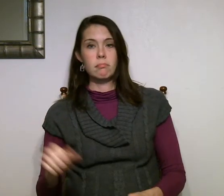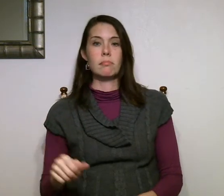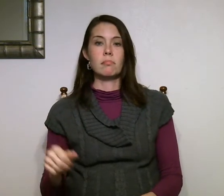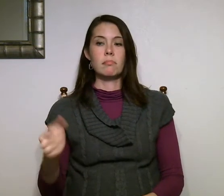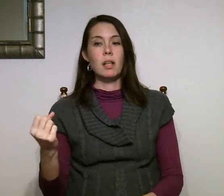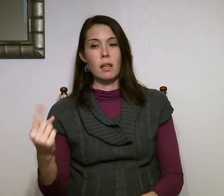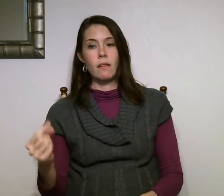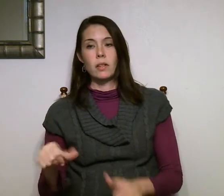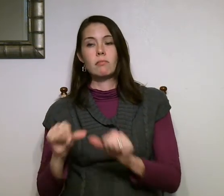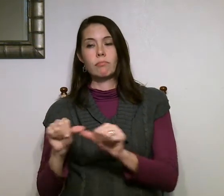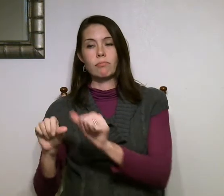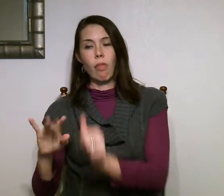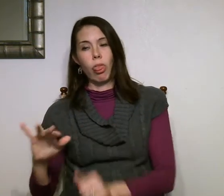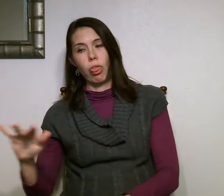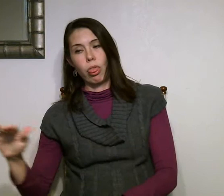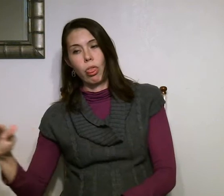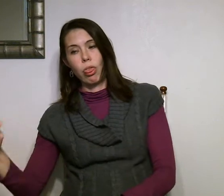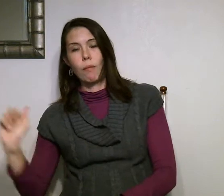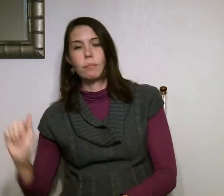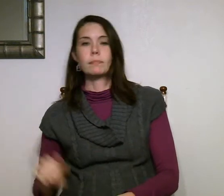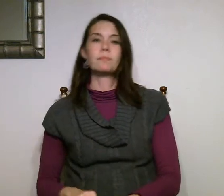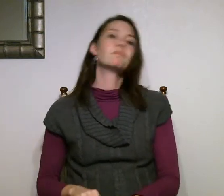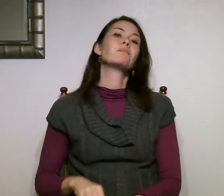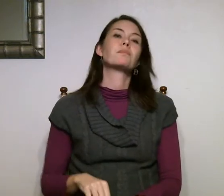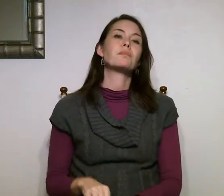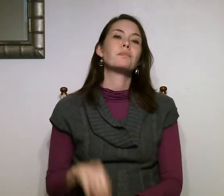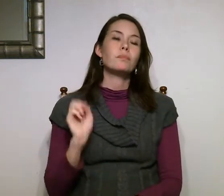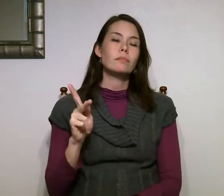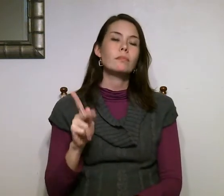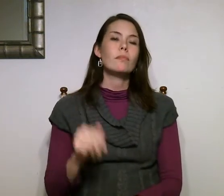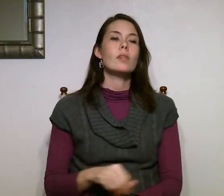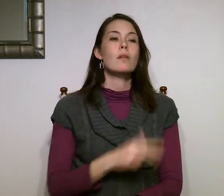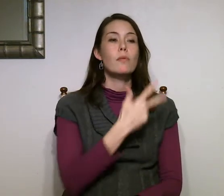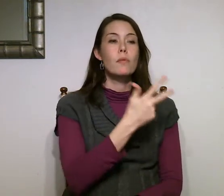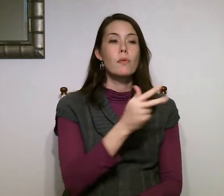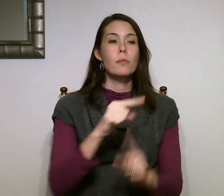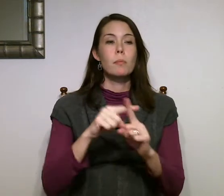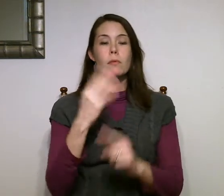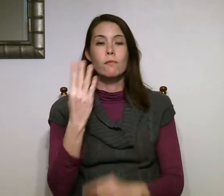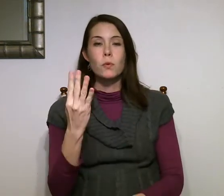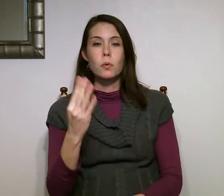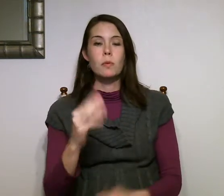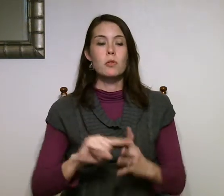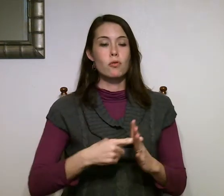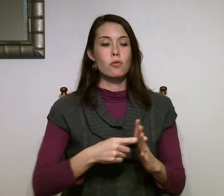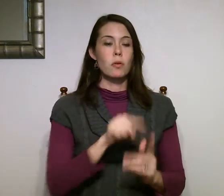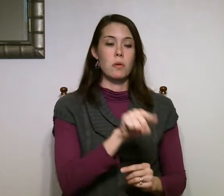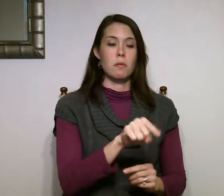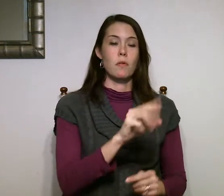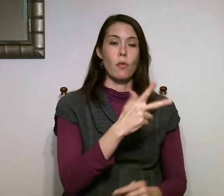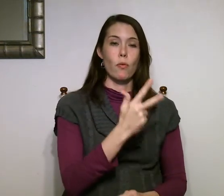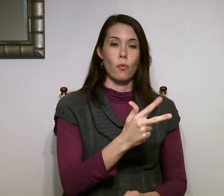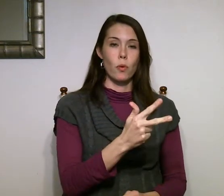Keeps going, 11. So we're saying 3 plus 4. So let's start at 3. So I have 3 here. And we're going